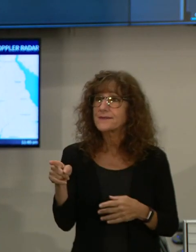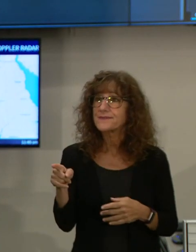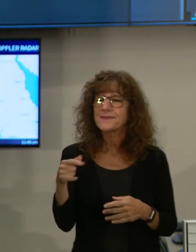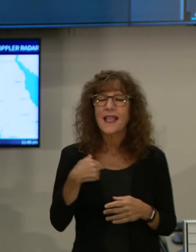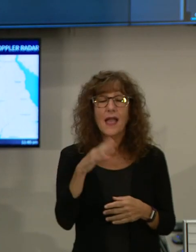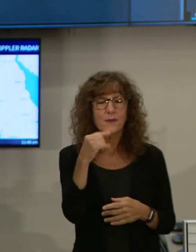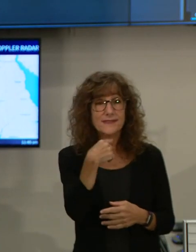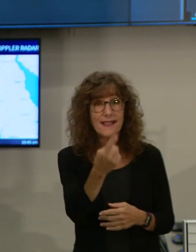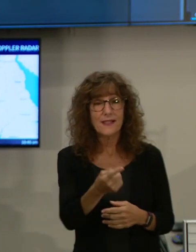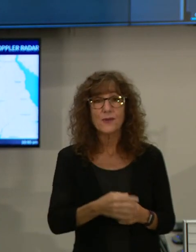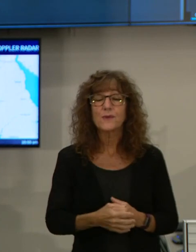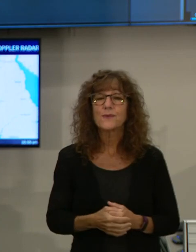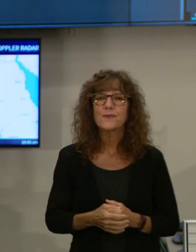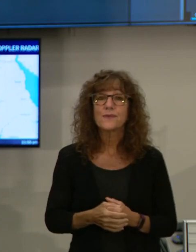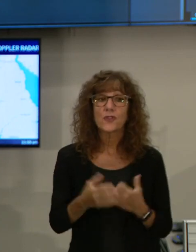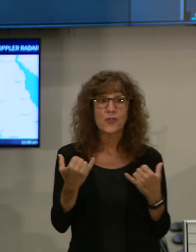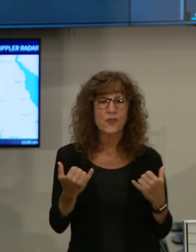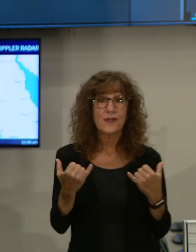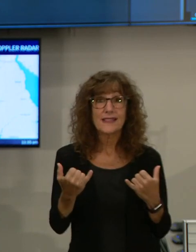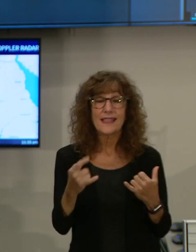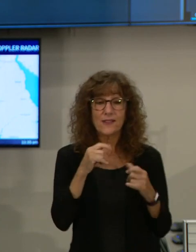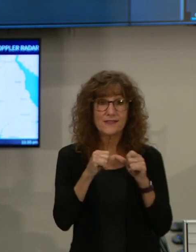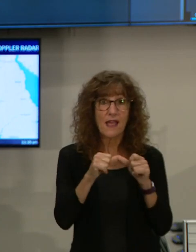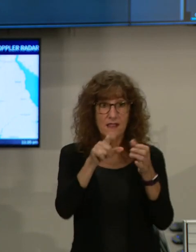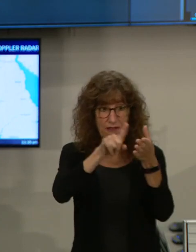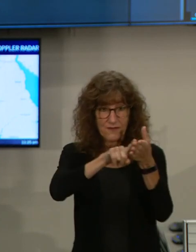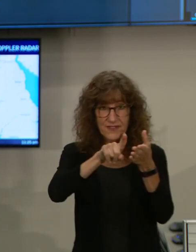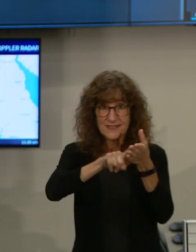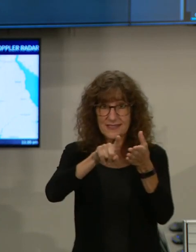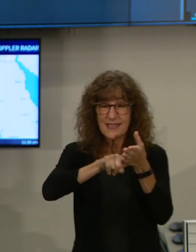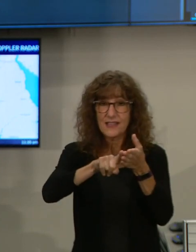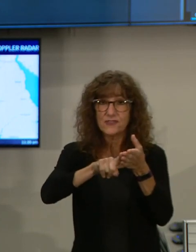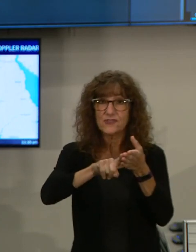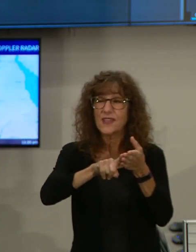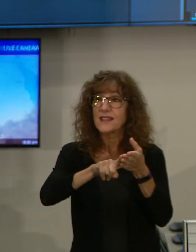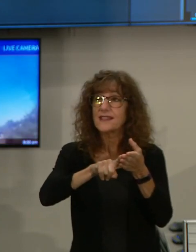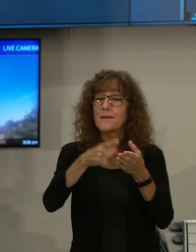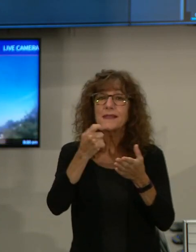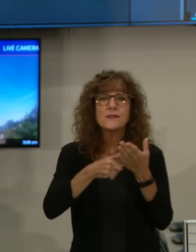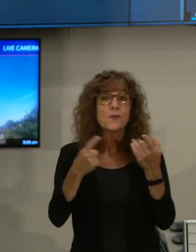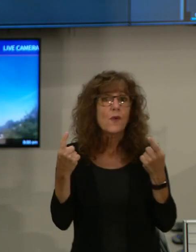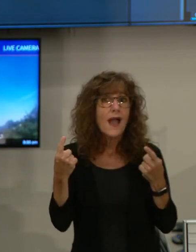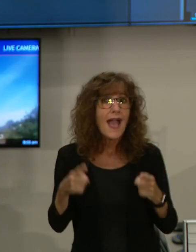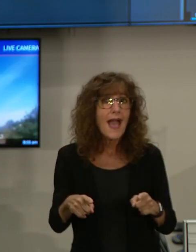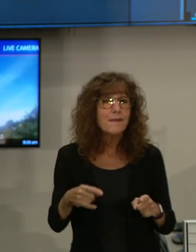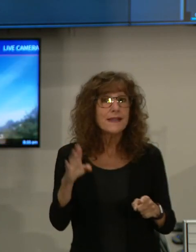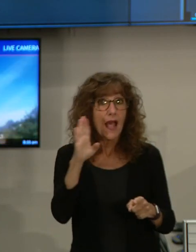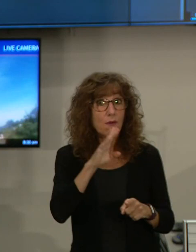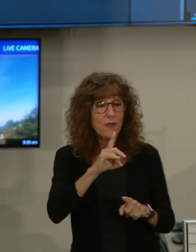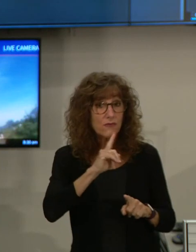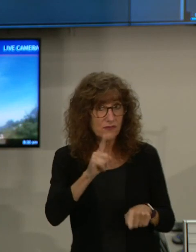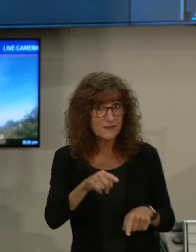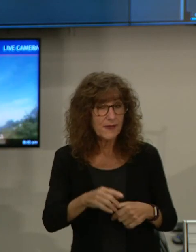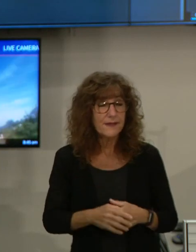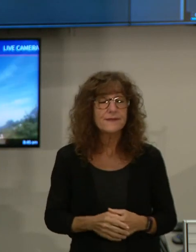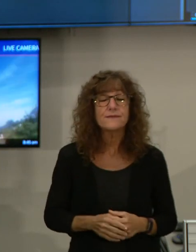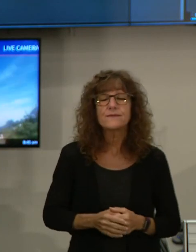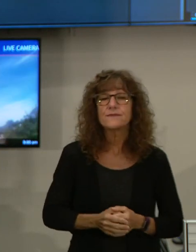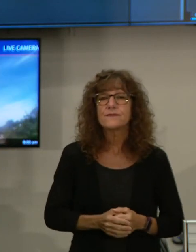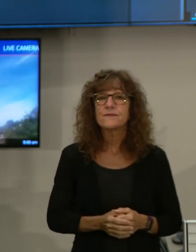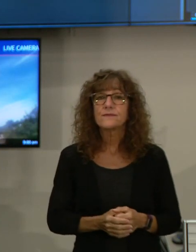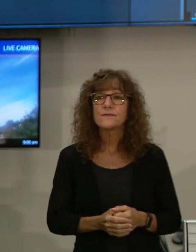tell you that currently there's an ongoing investigation, because what happened, I will respond to this.